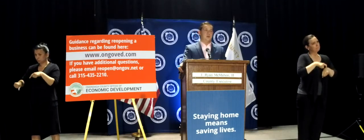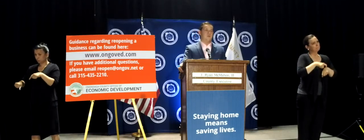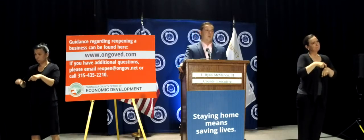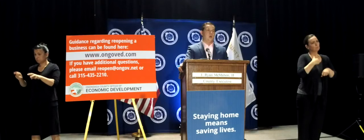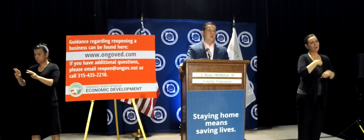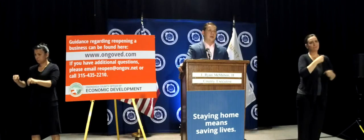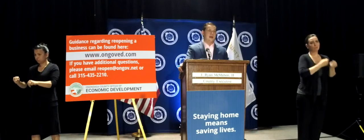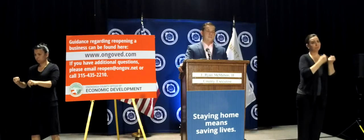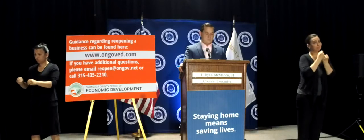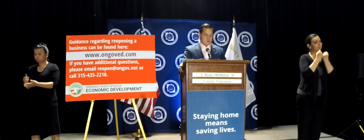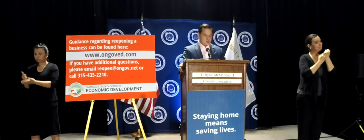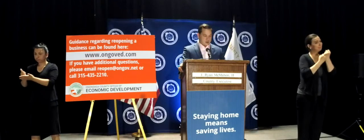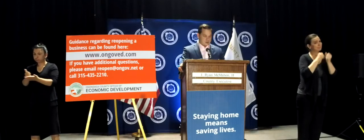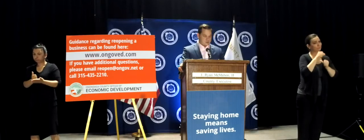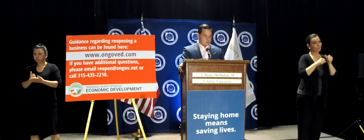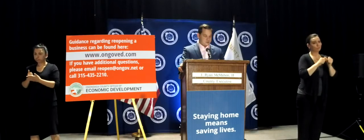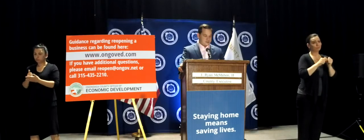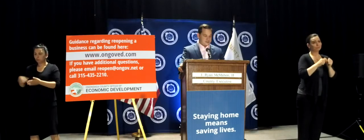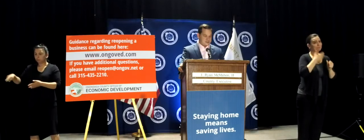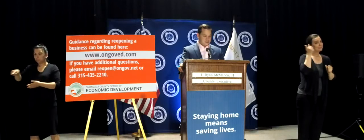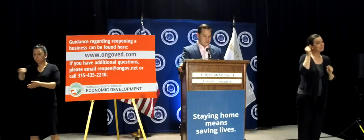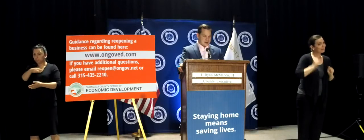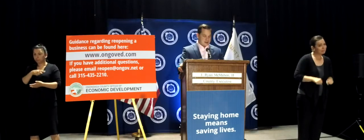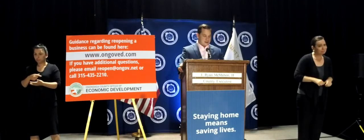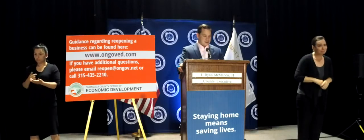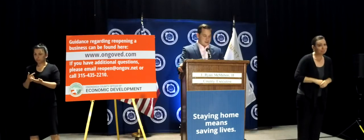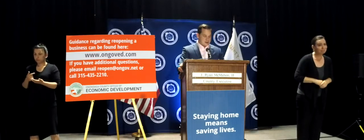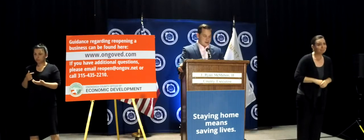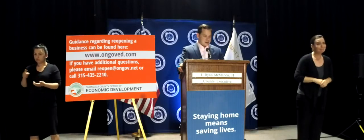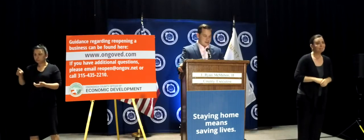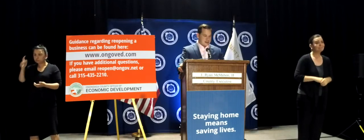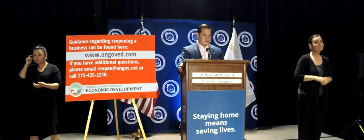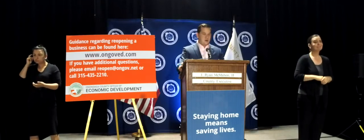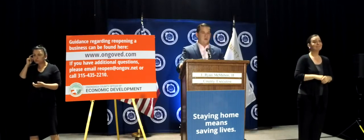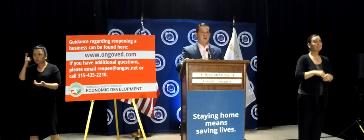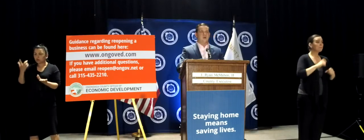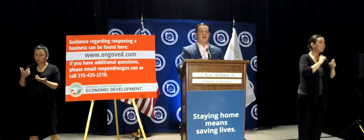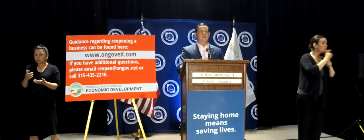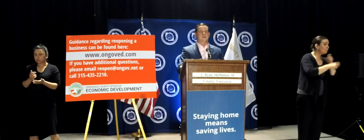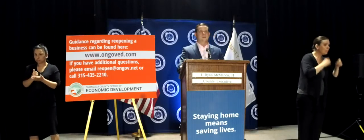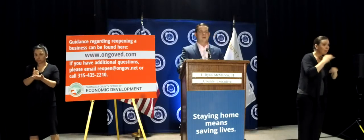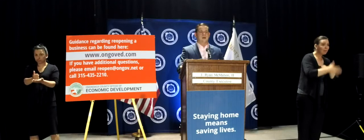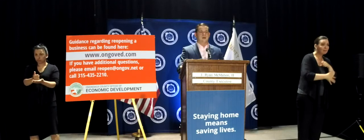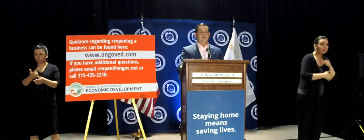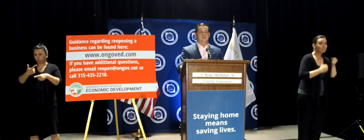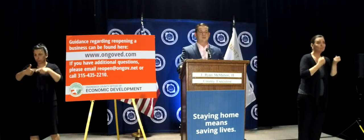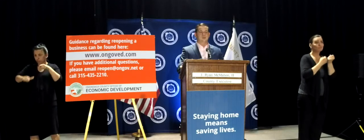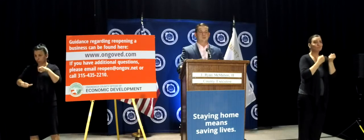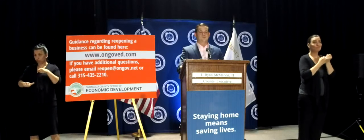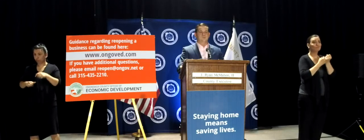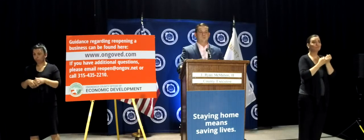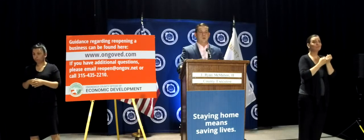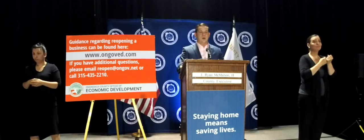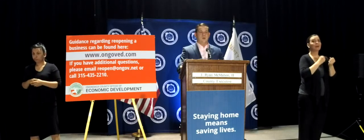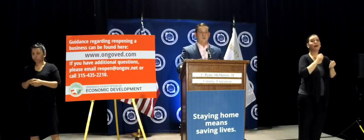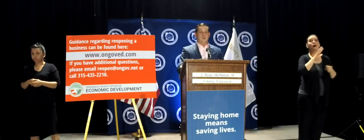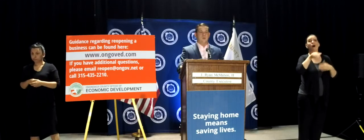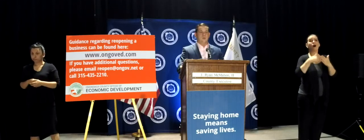each other every way we can. So please consider that. And again, to all of our graduates and our seniors,